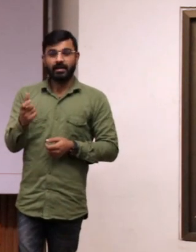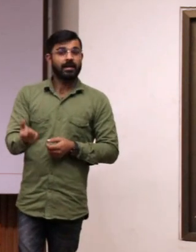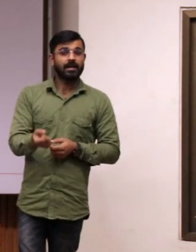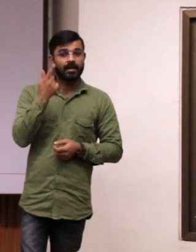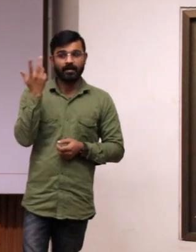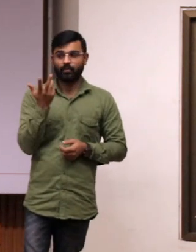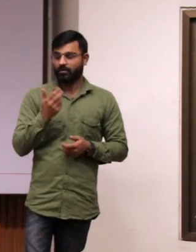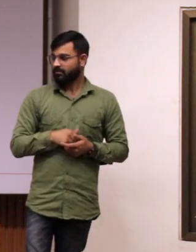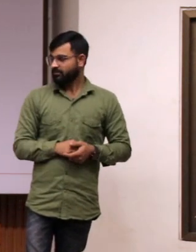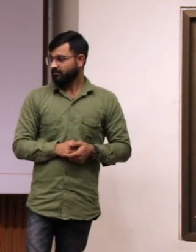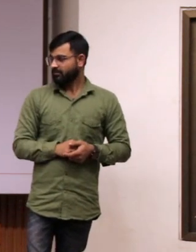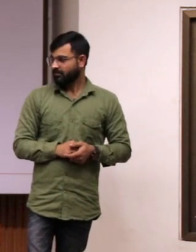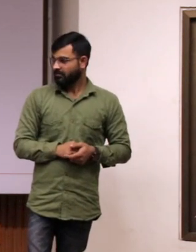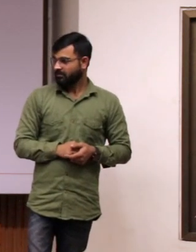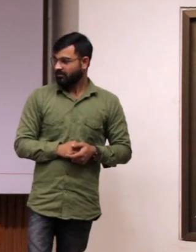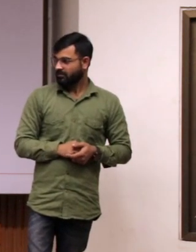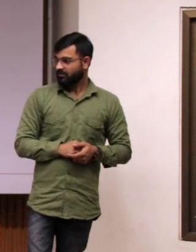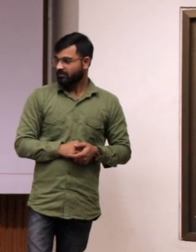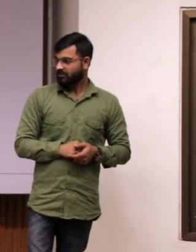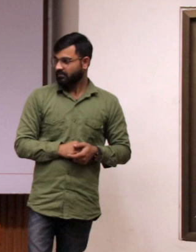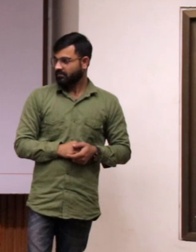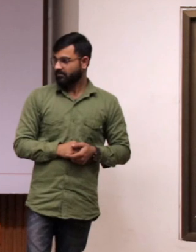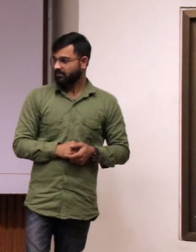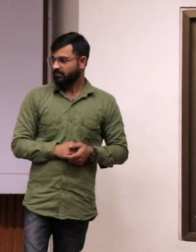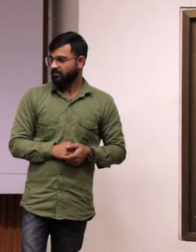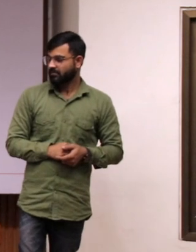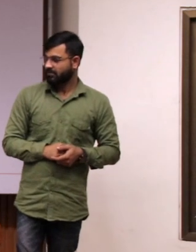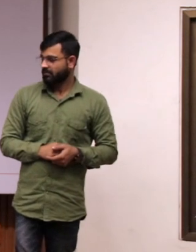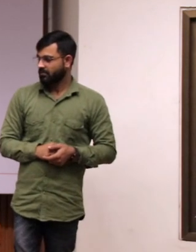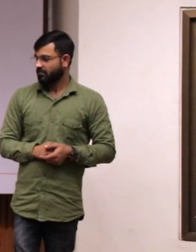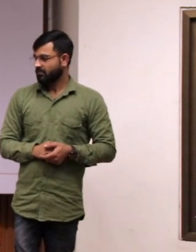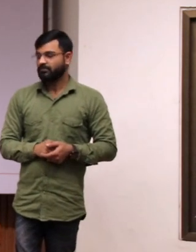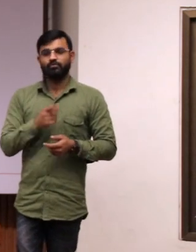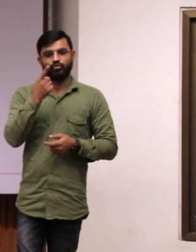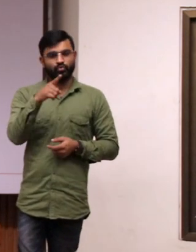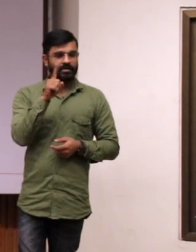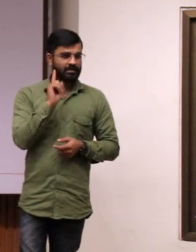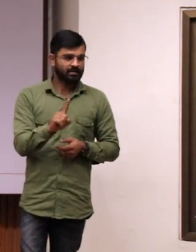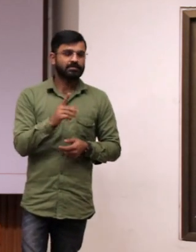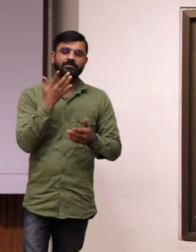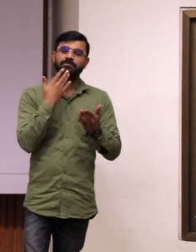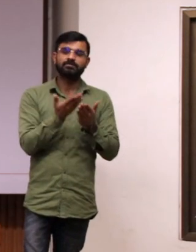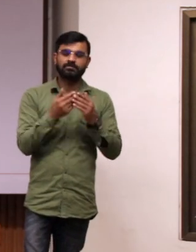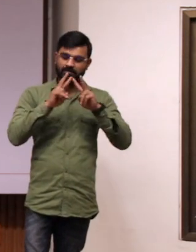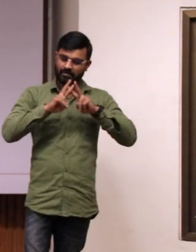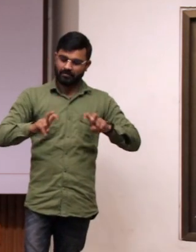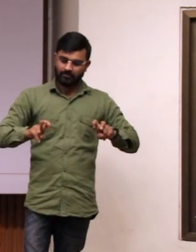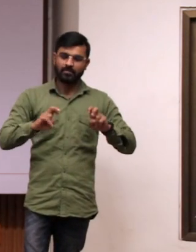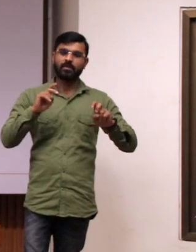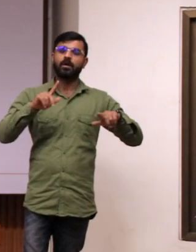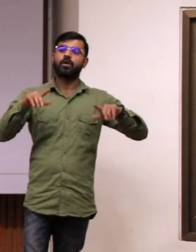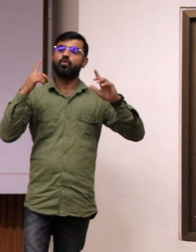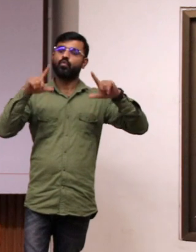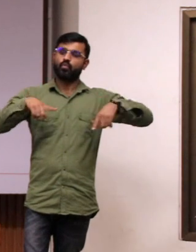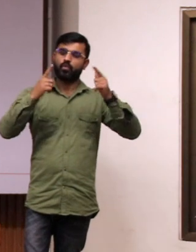understand. Actually, I just want to comment. Yes, please. So actually, you're quite right, because we are doing research on forest laws,